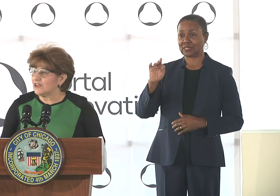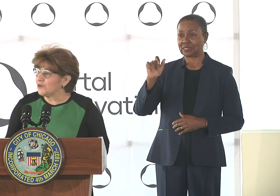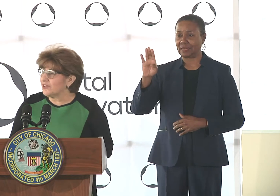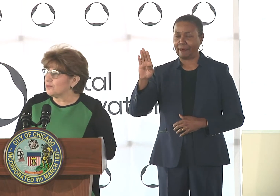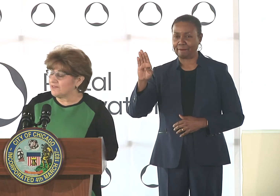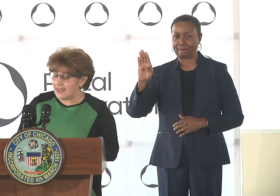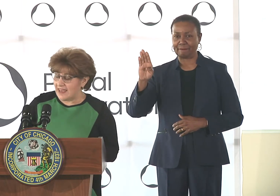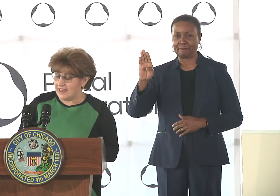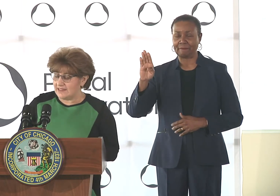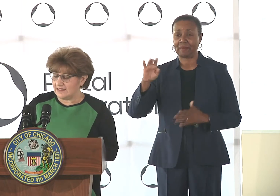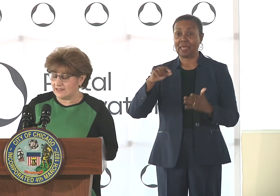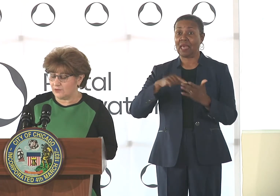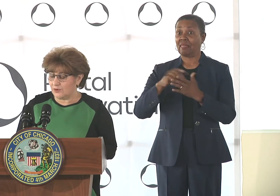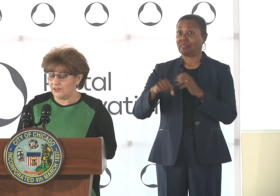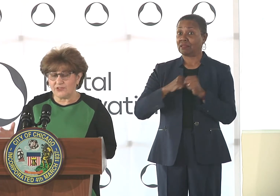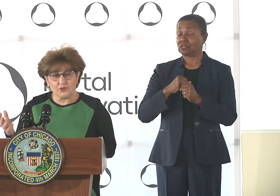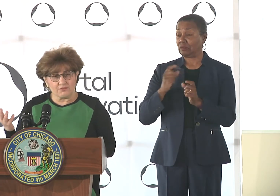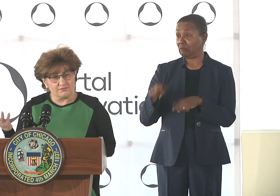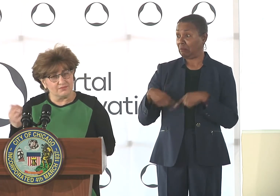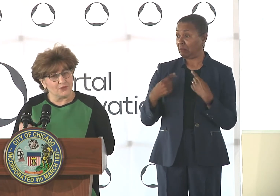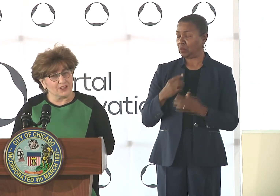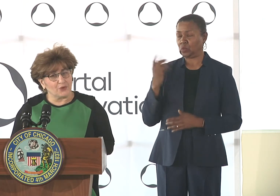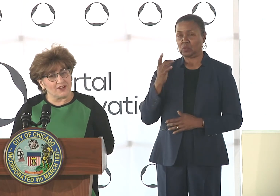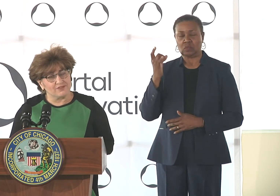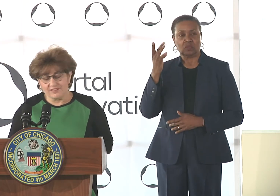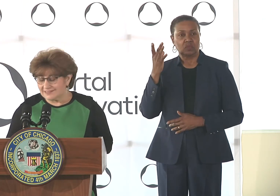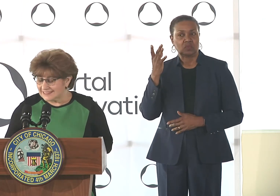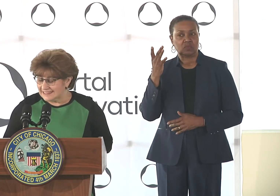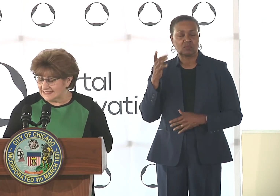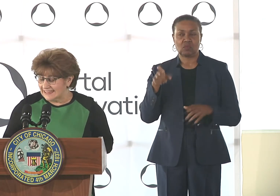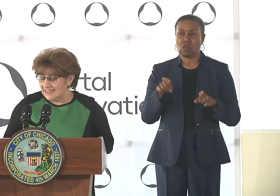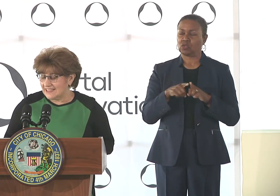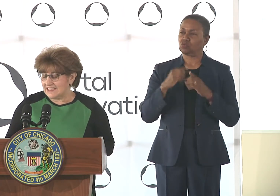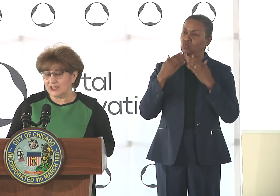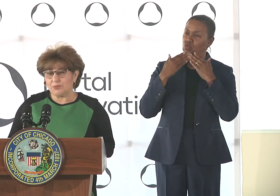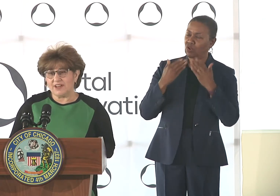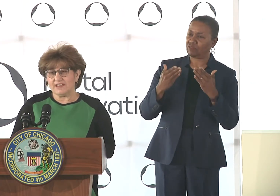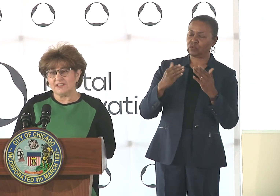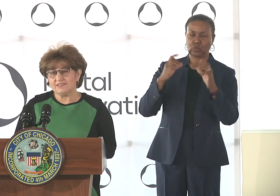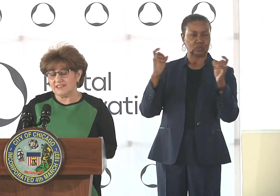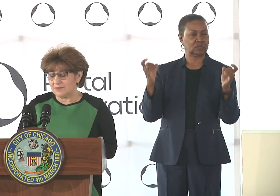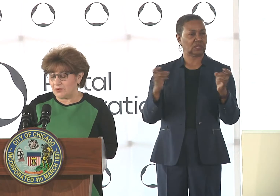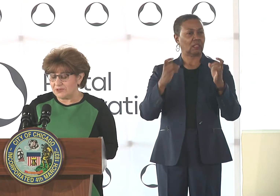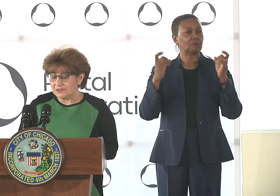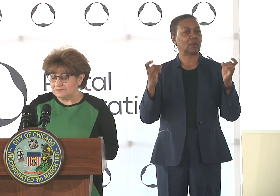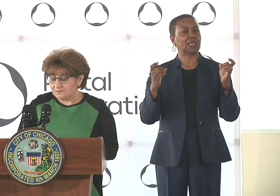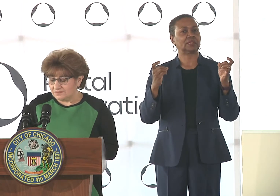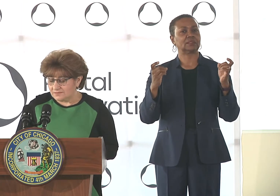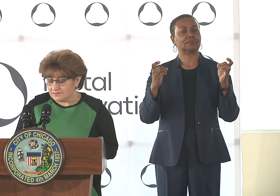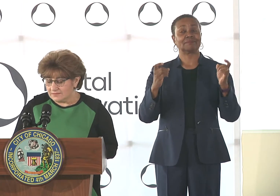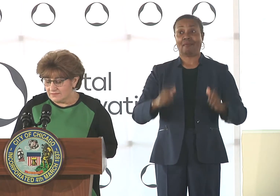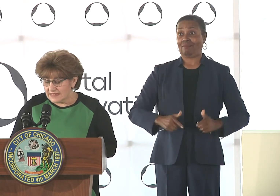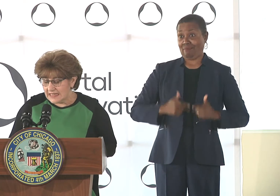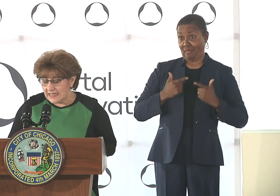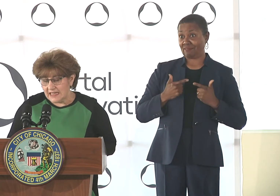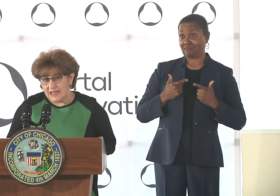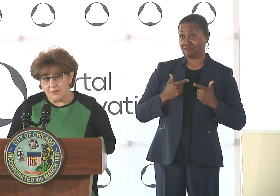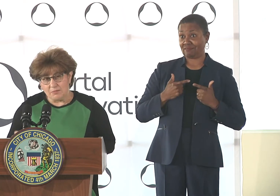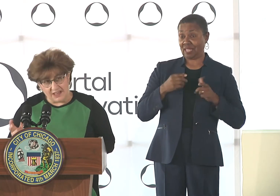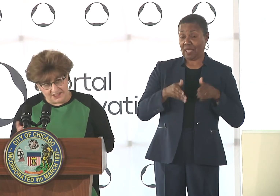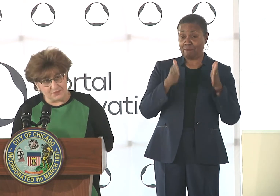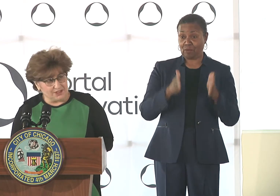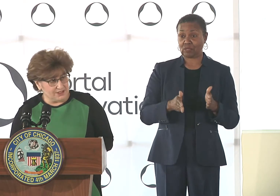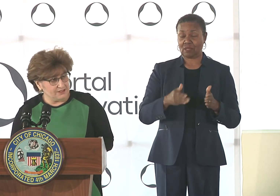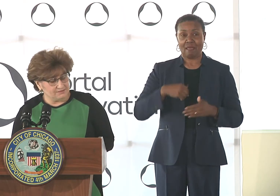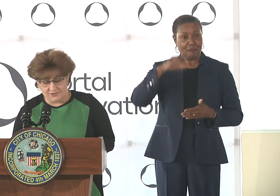Given the year that we've had, we're also really grateful to celebrate in person.